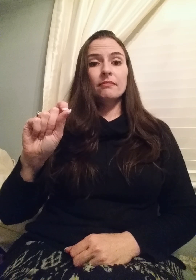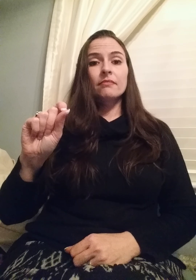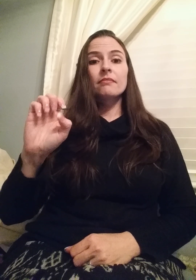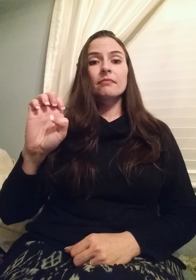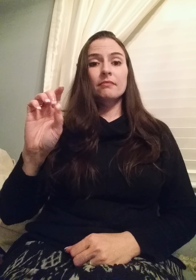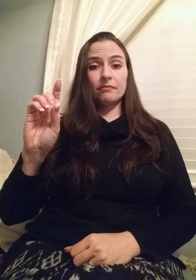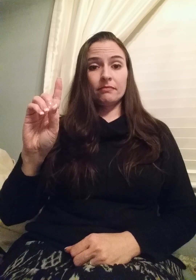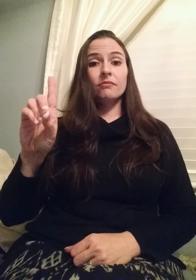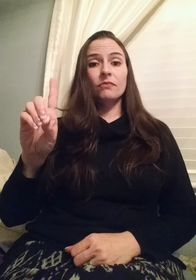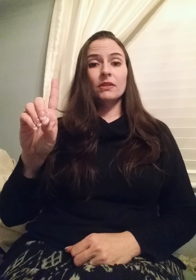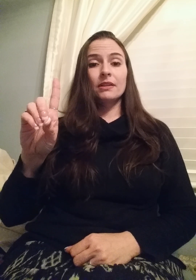Also,